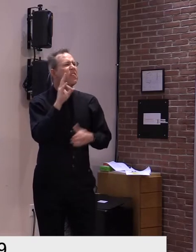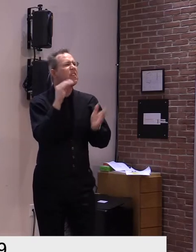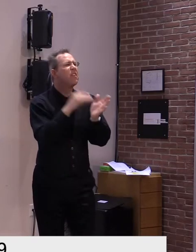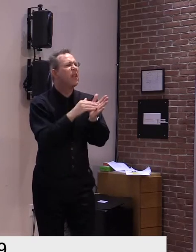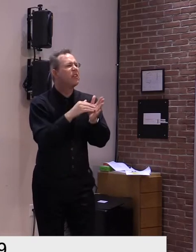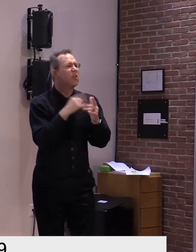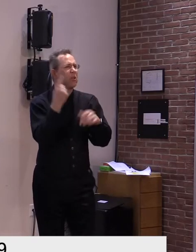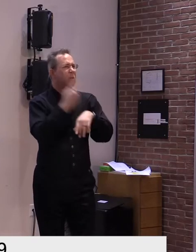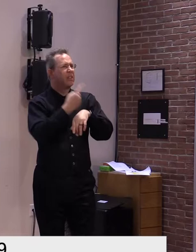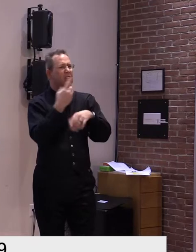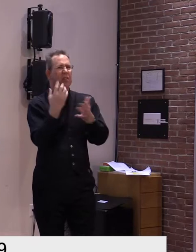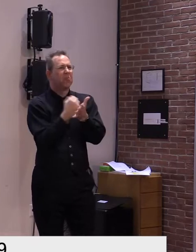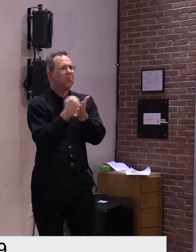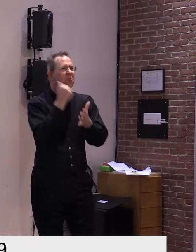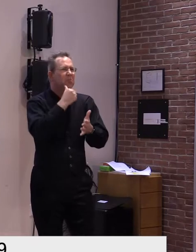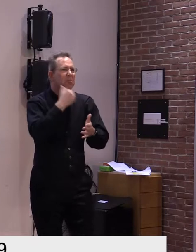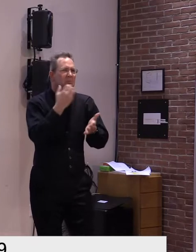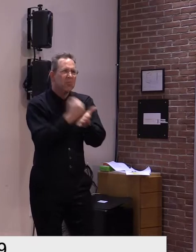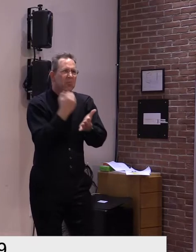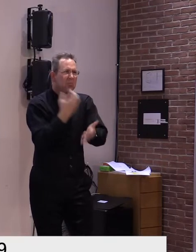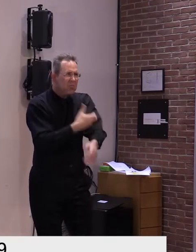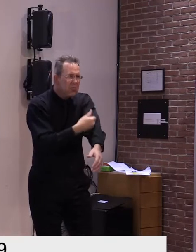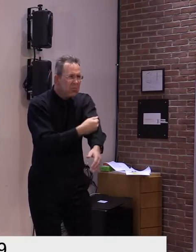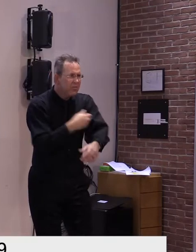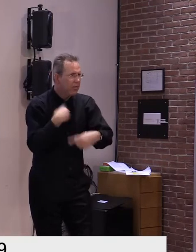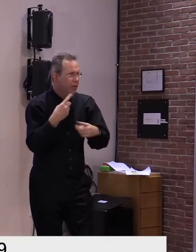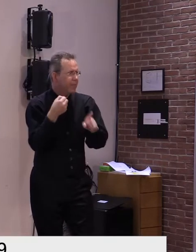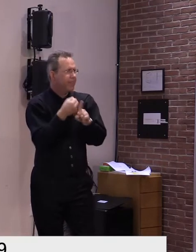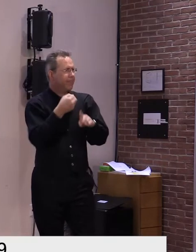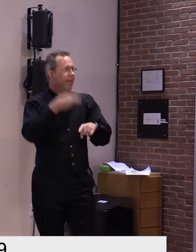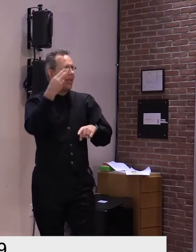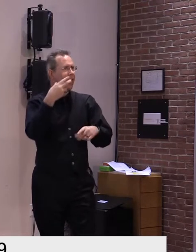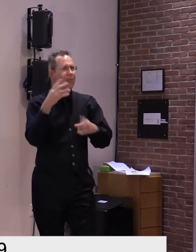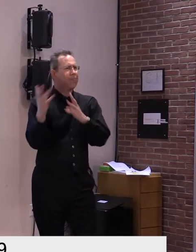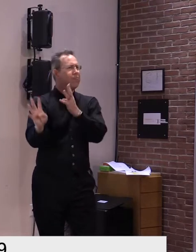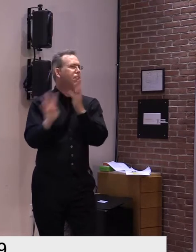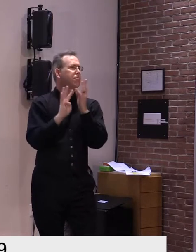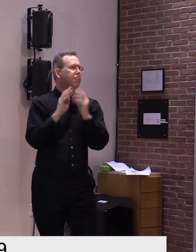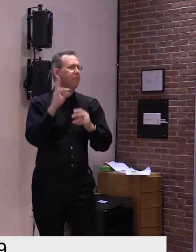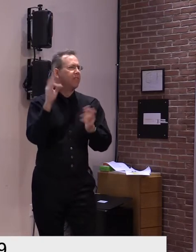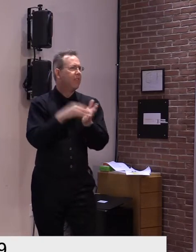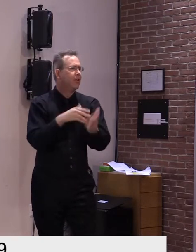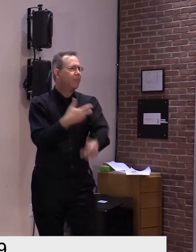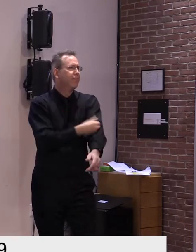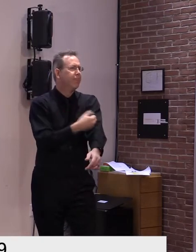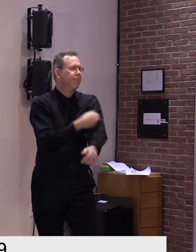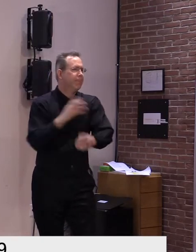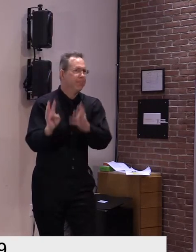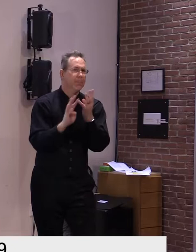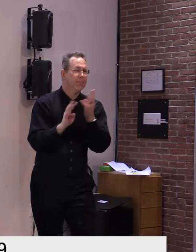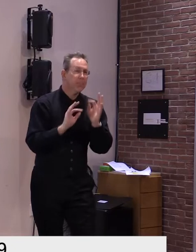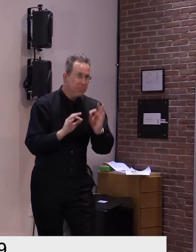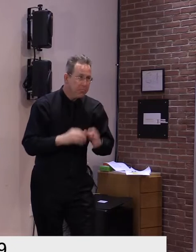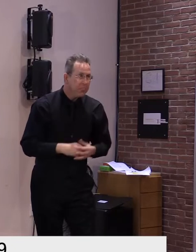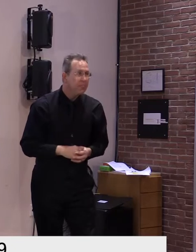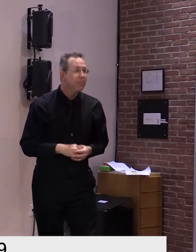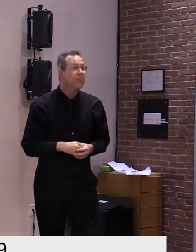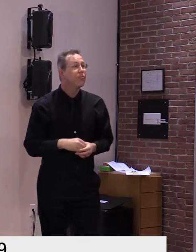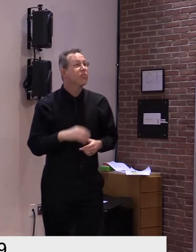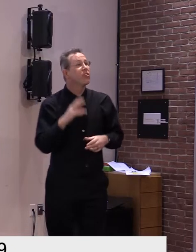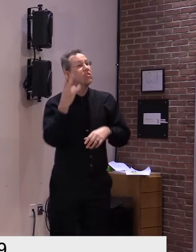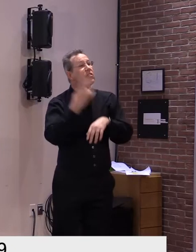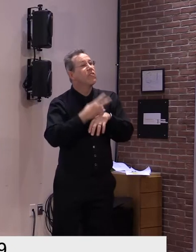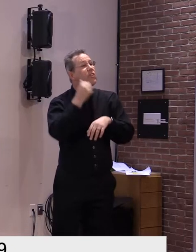day, which was the highest that we've done since the start of the program. And our 7-day average is now over